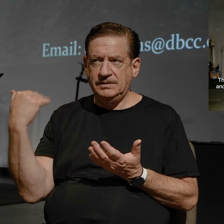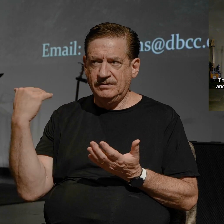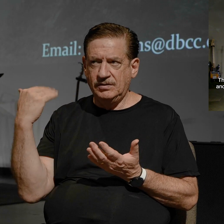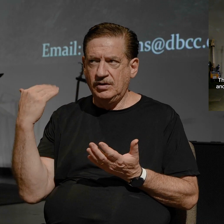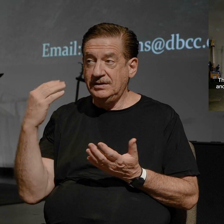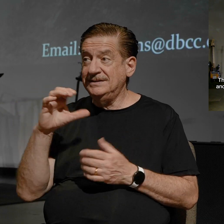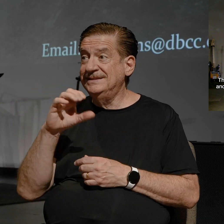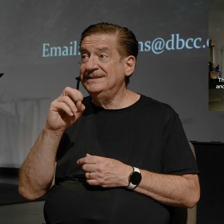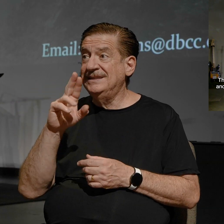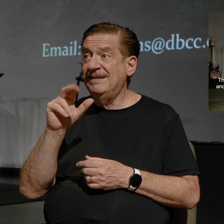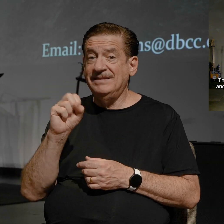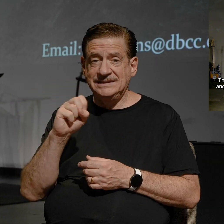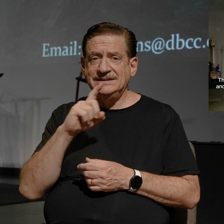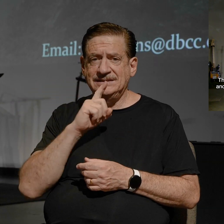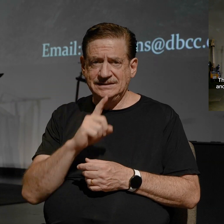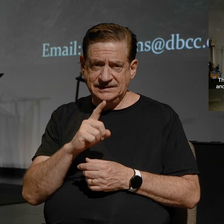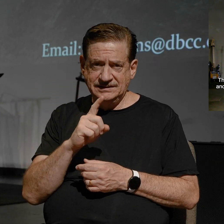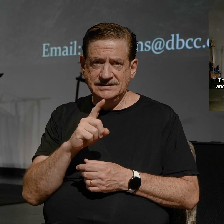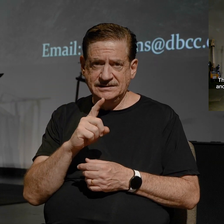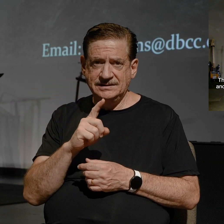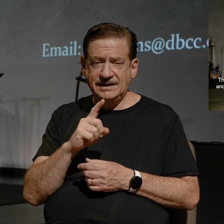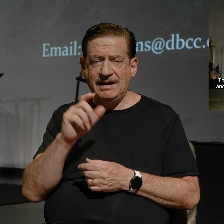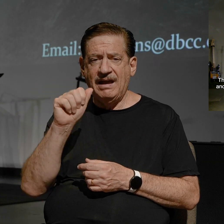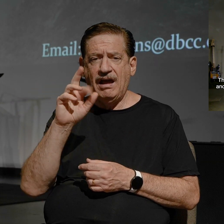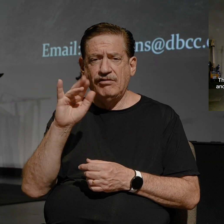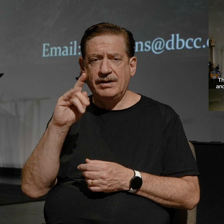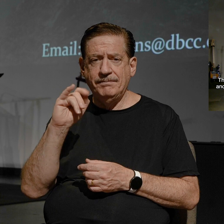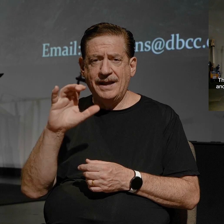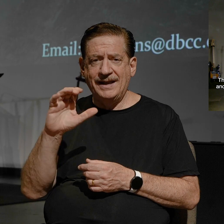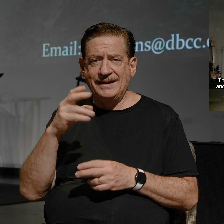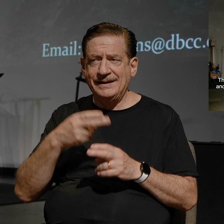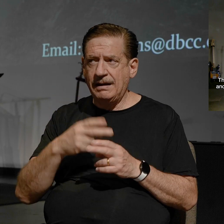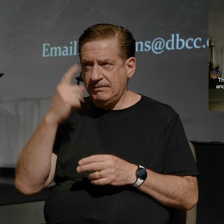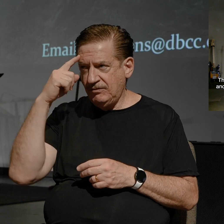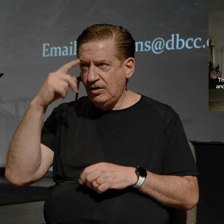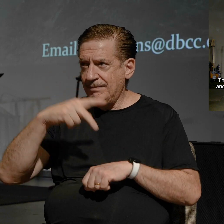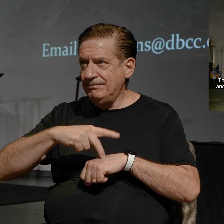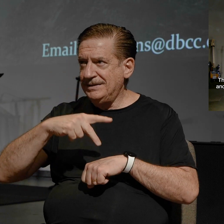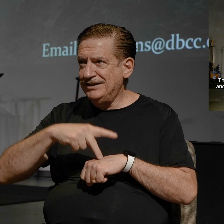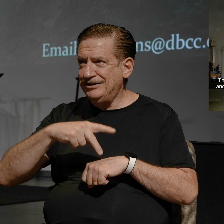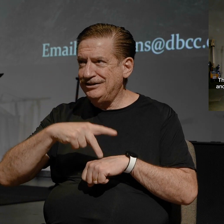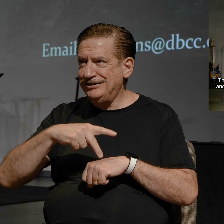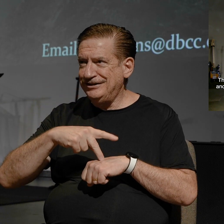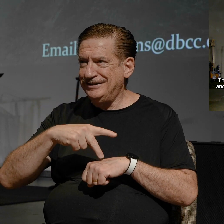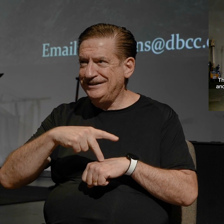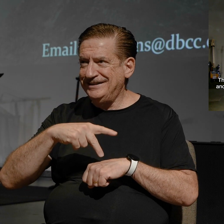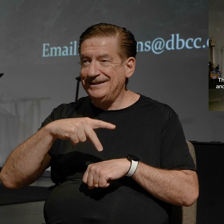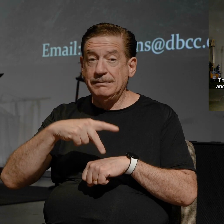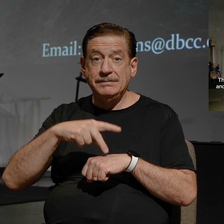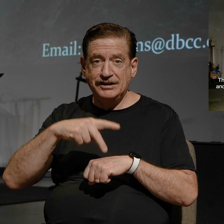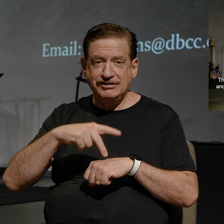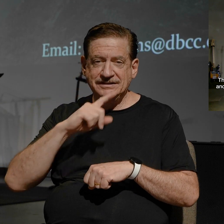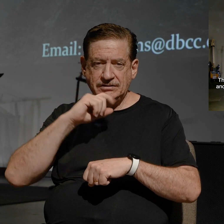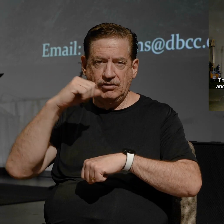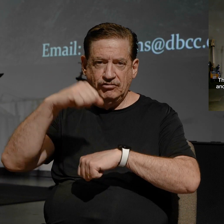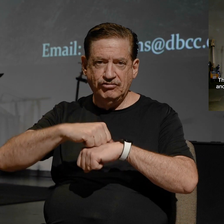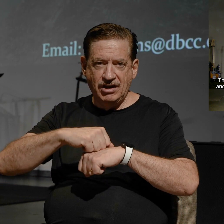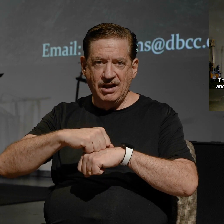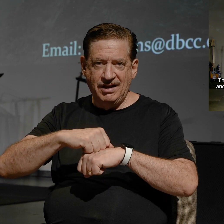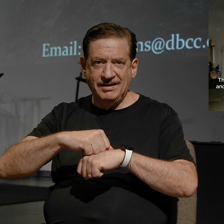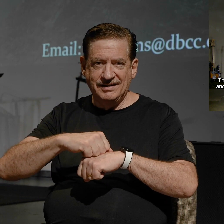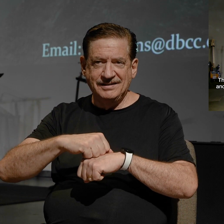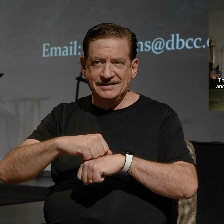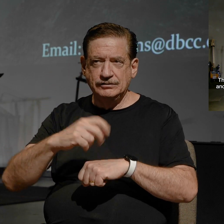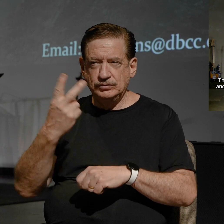weeks that Cephas is the Aramaic name for Peter. Peter and Cephas both mean rock, but in two different